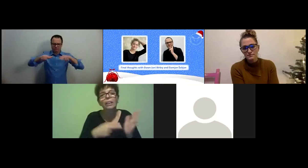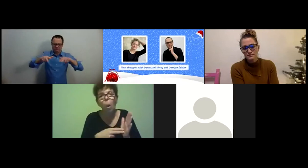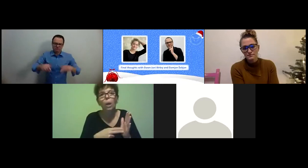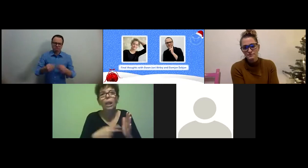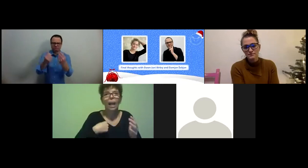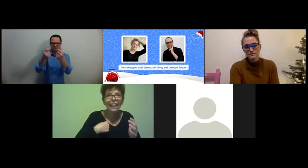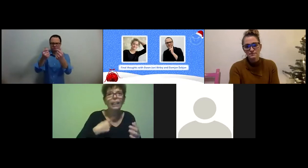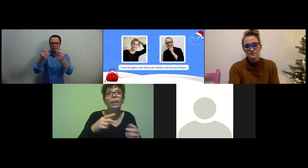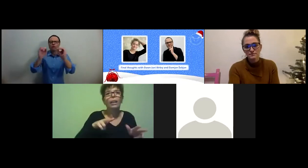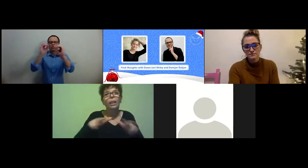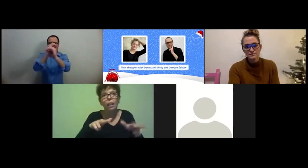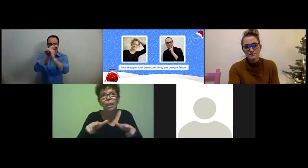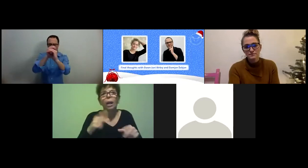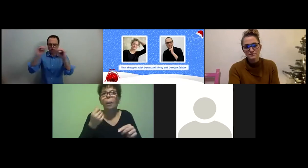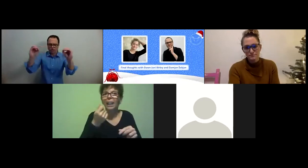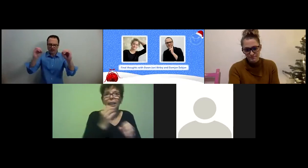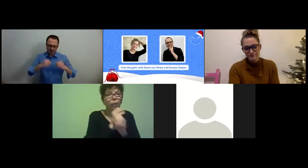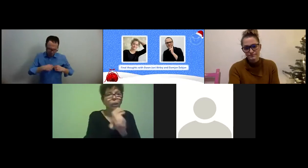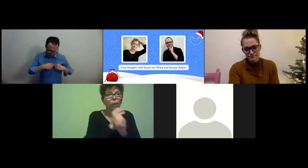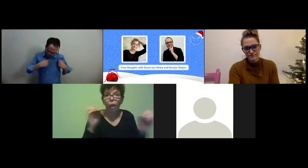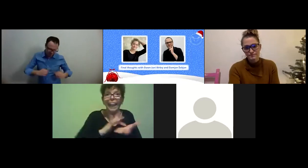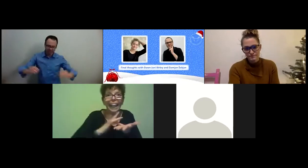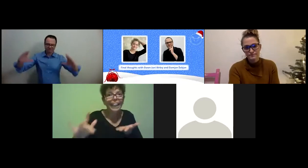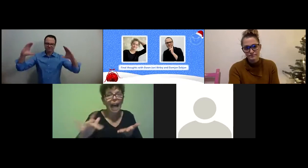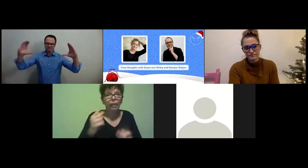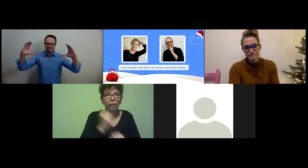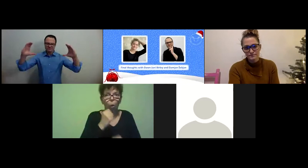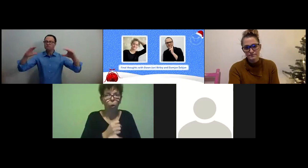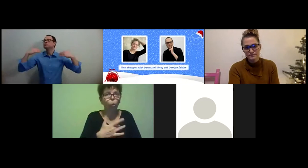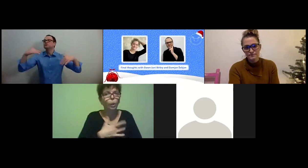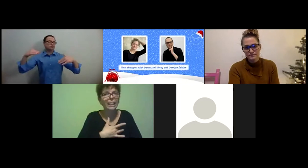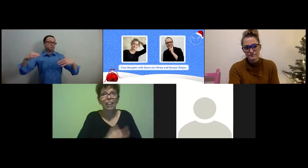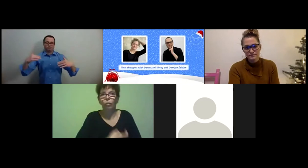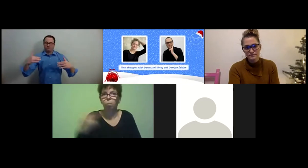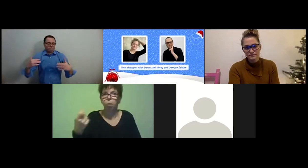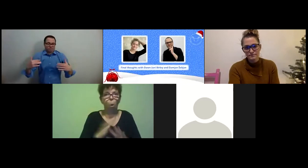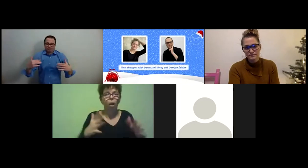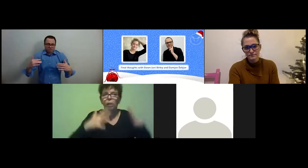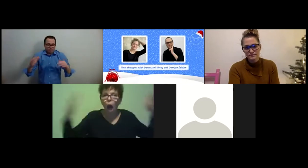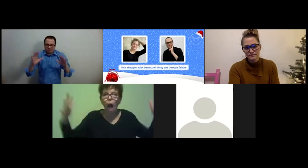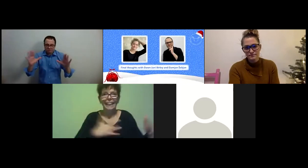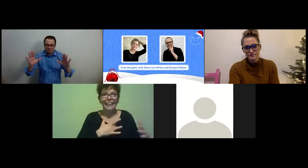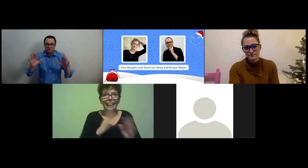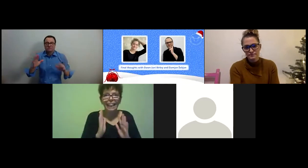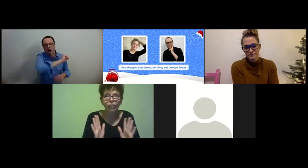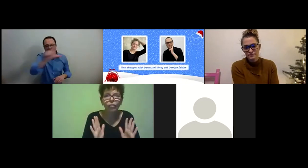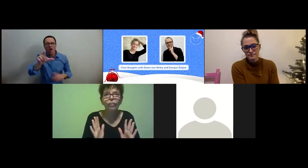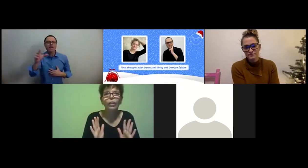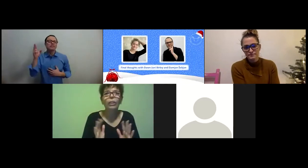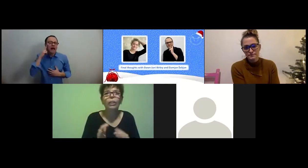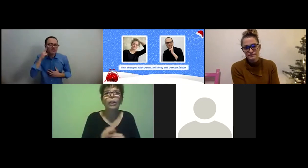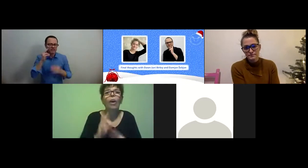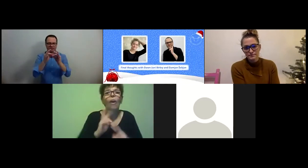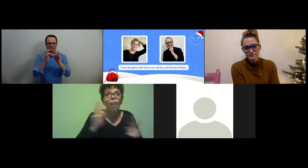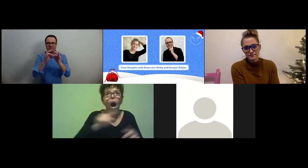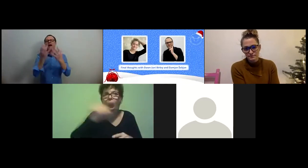we've had discussions in the board and we all work on a voluntary basis.